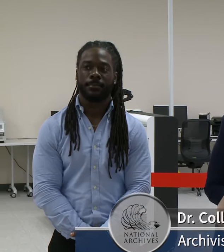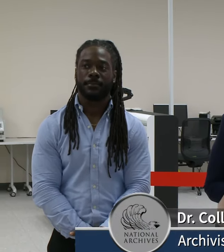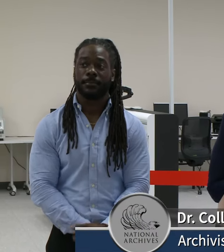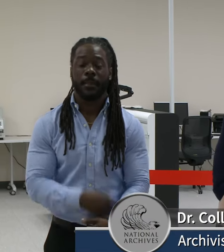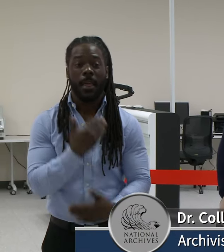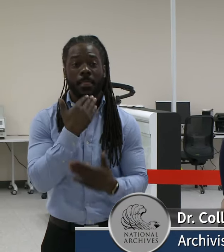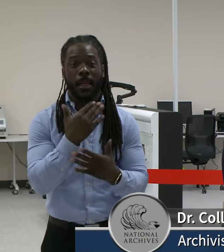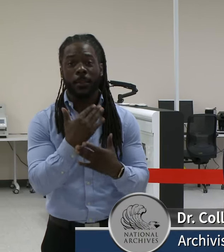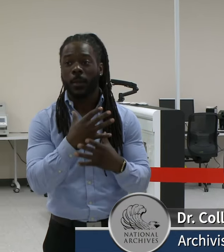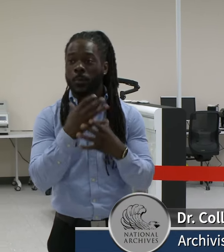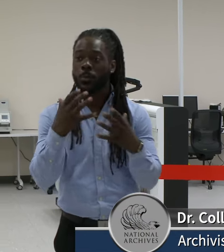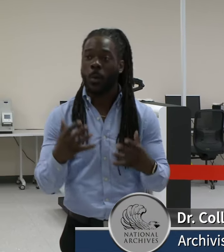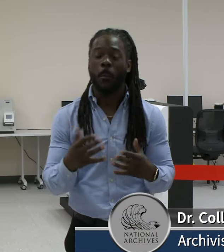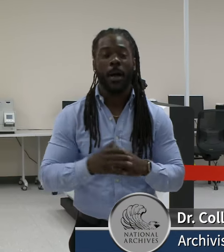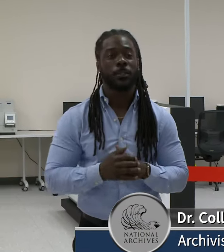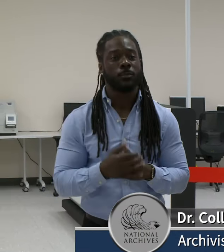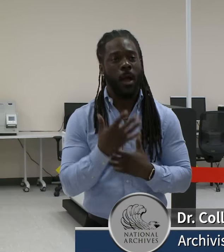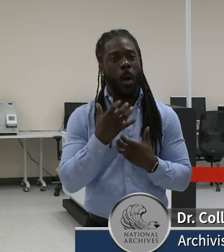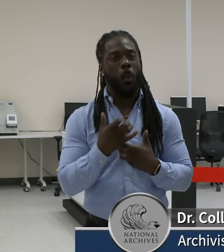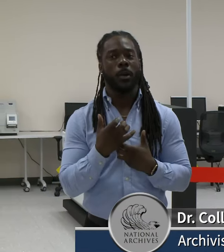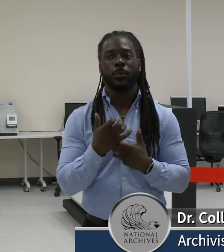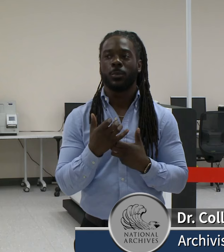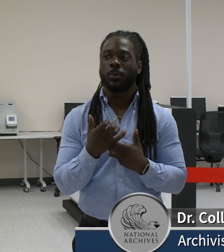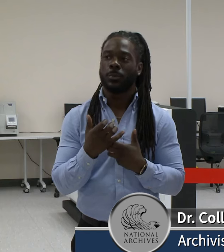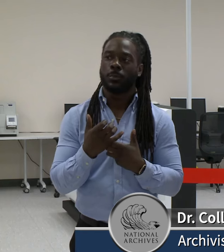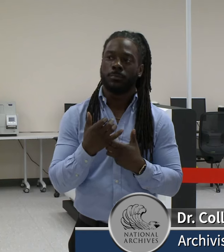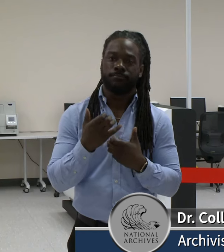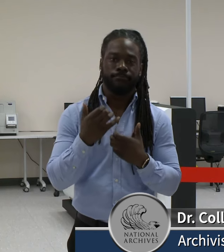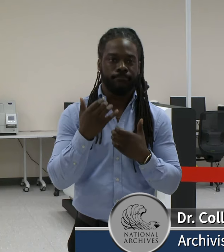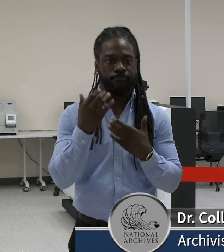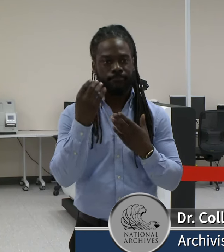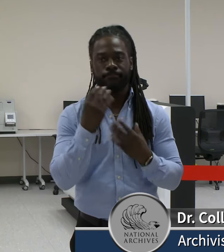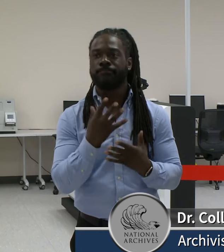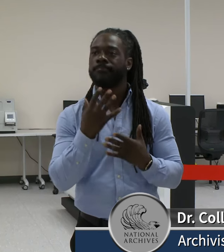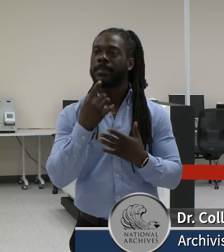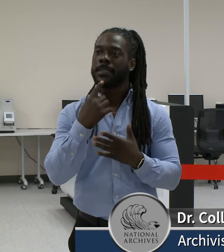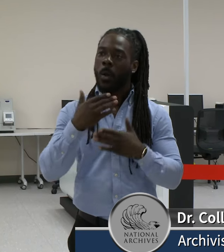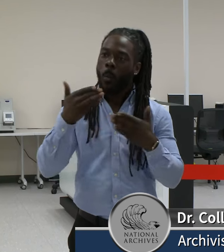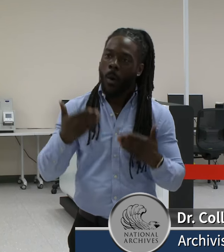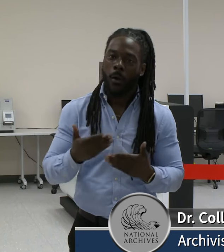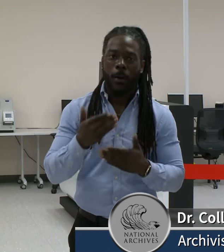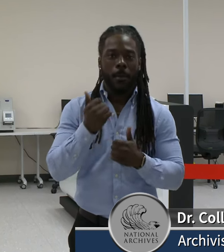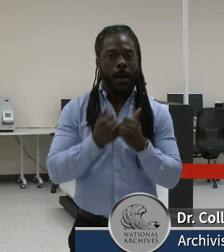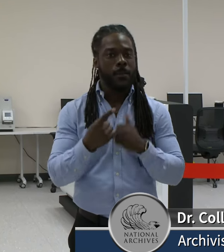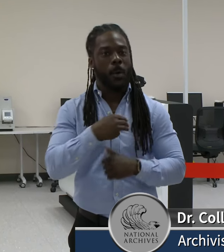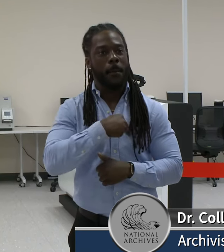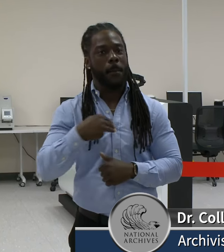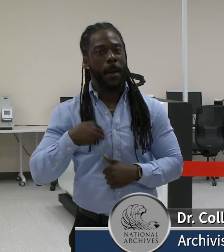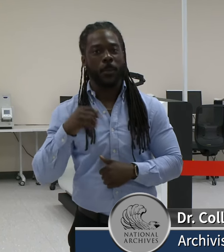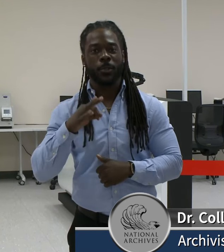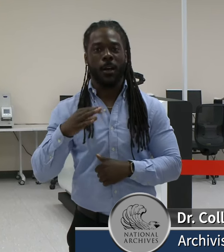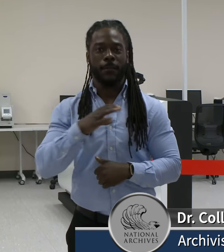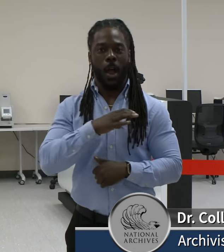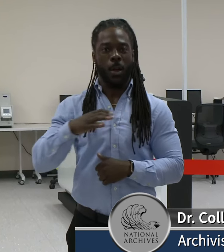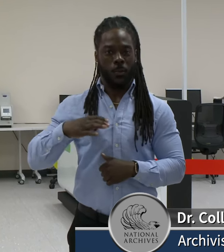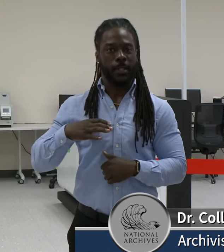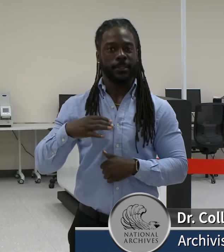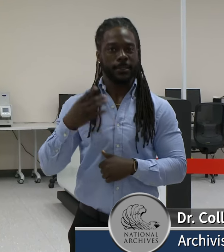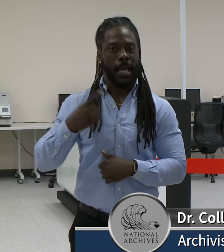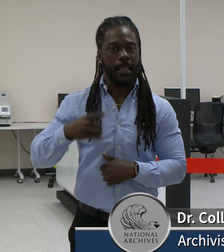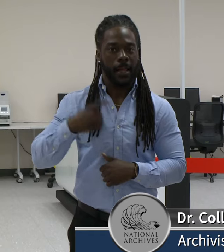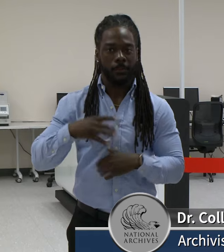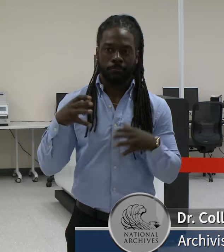Thanks so much, Jay. I want to extend my welcome to members of our congressional delegation,